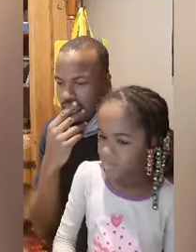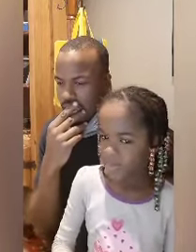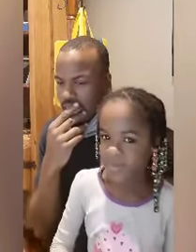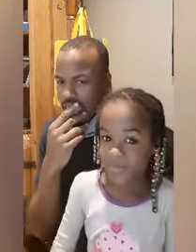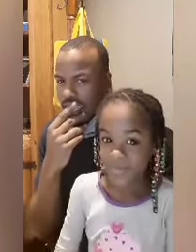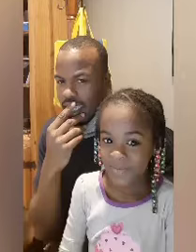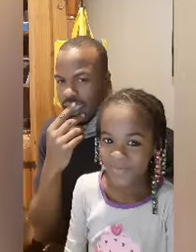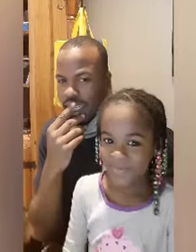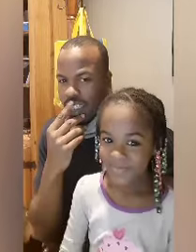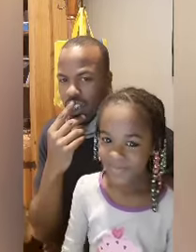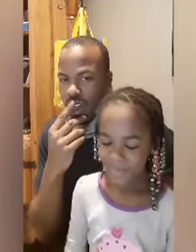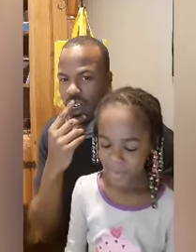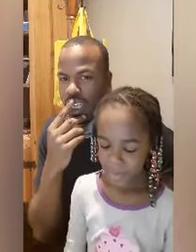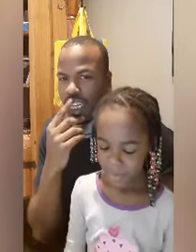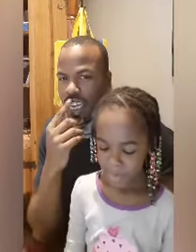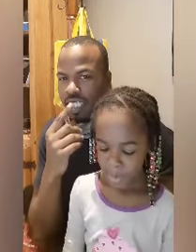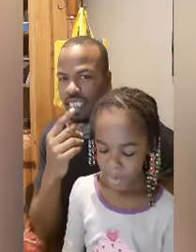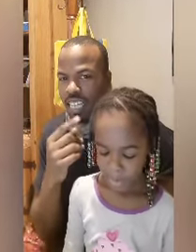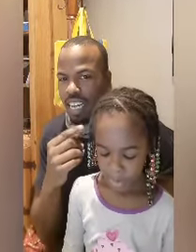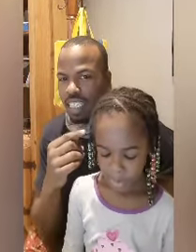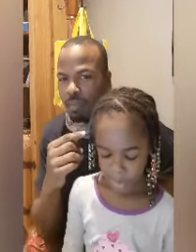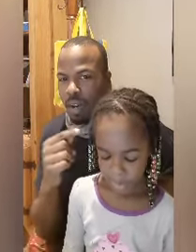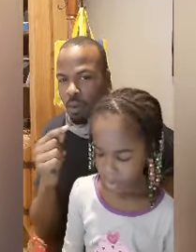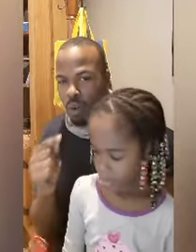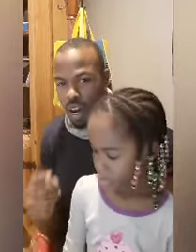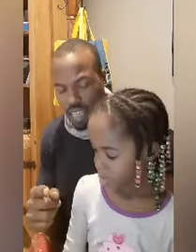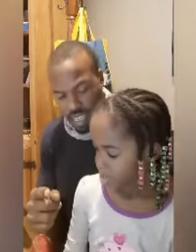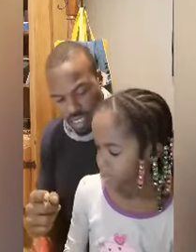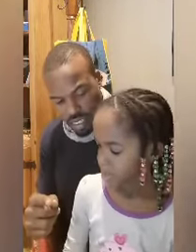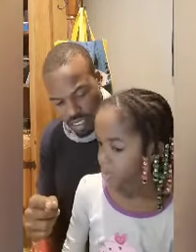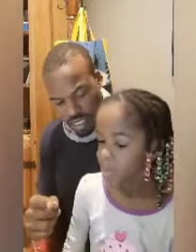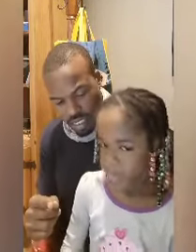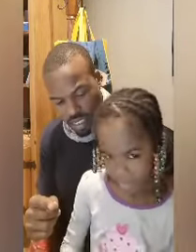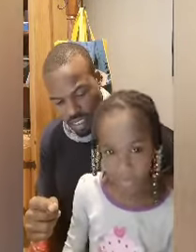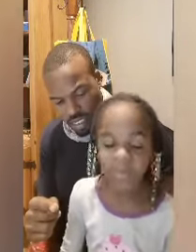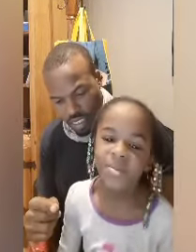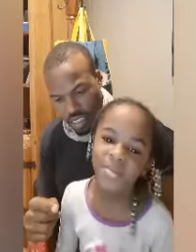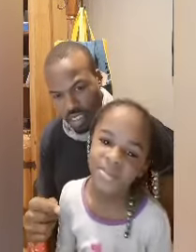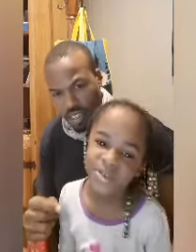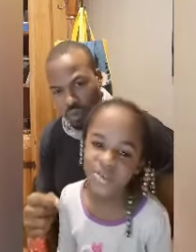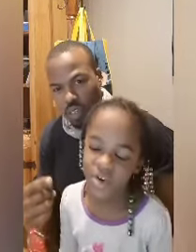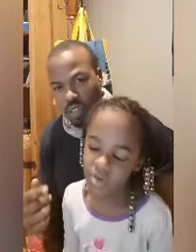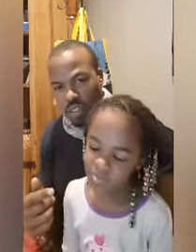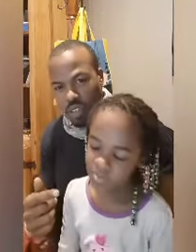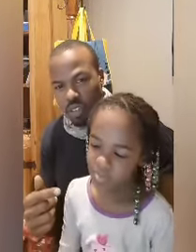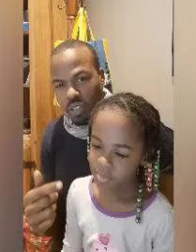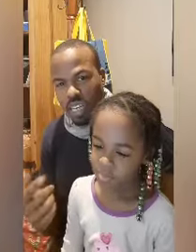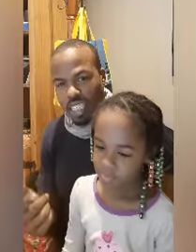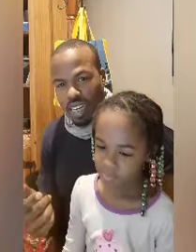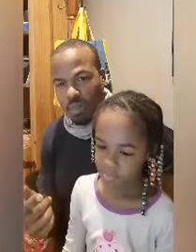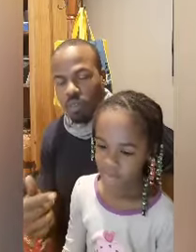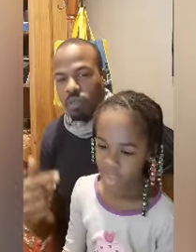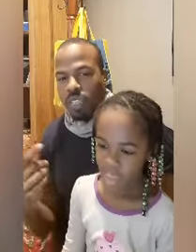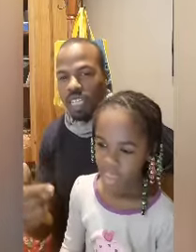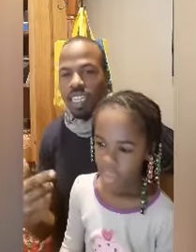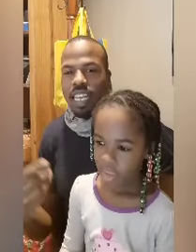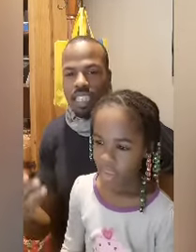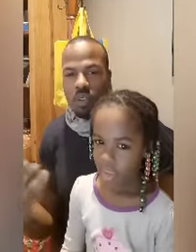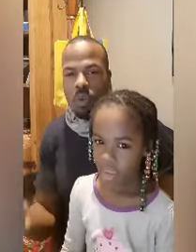I think that a dog can exercise by walking. What do you like that? London likes to